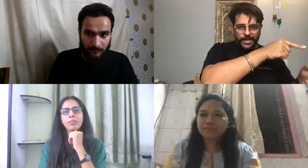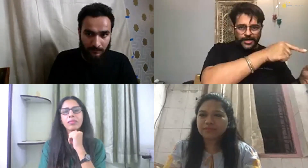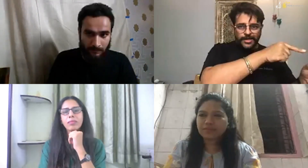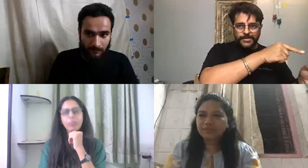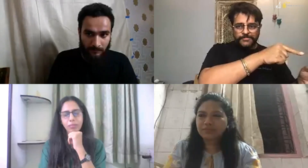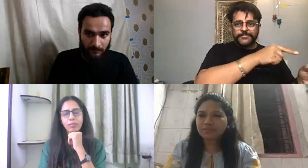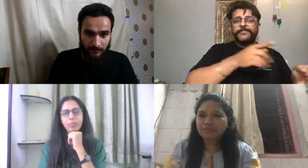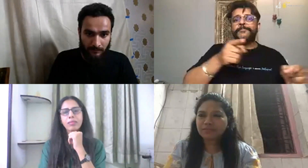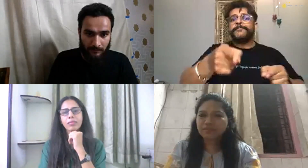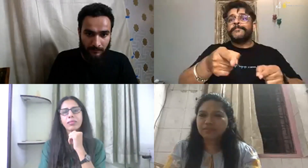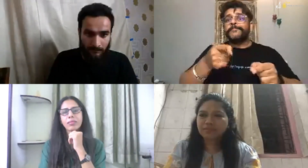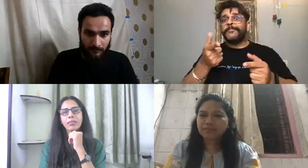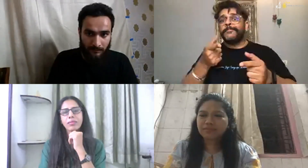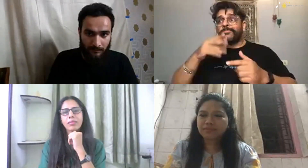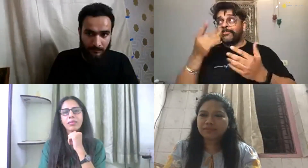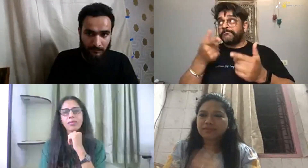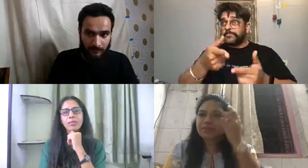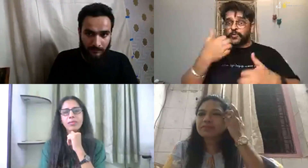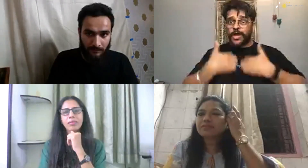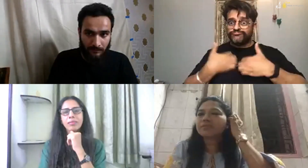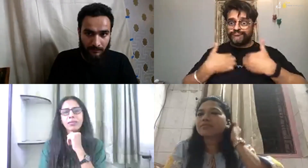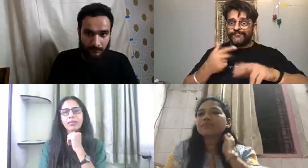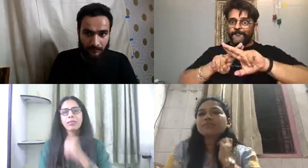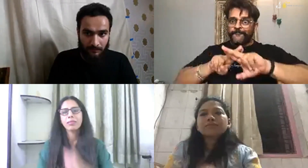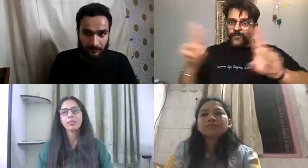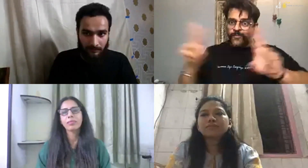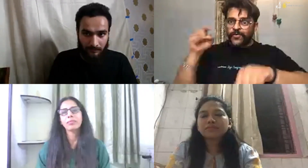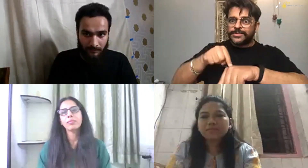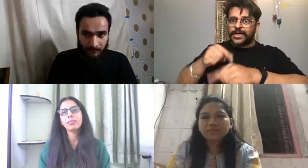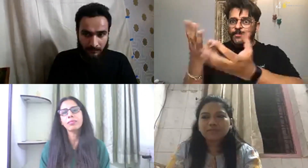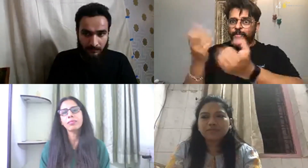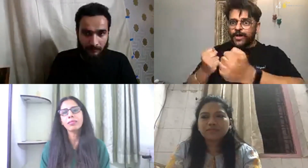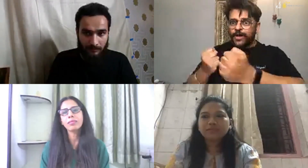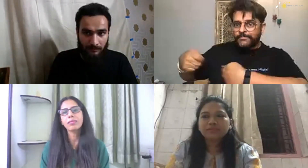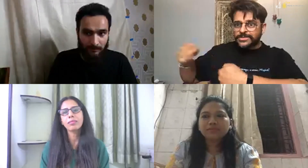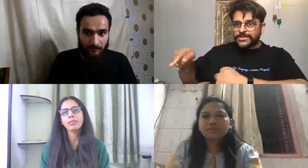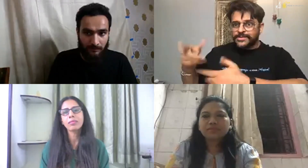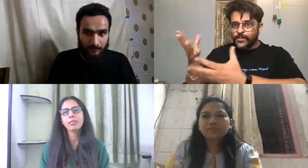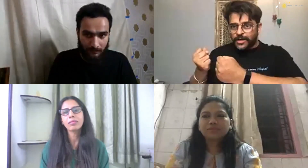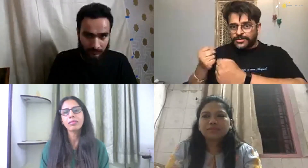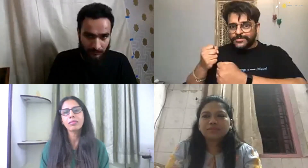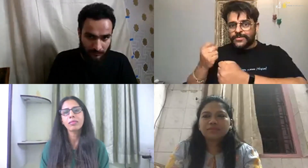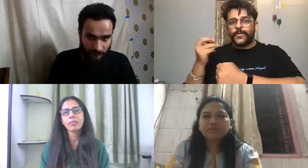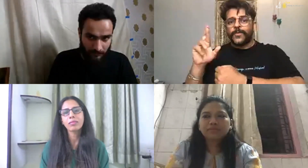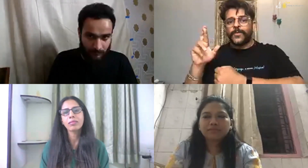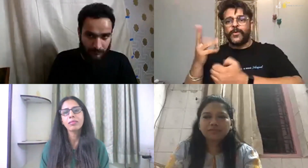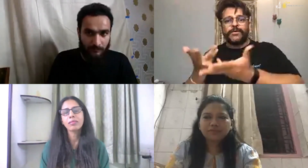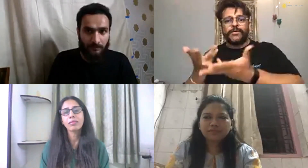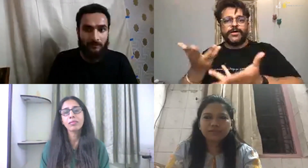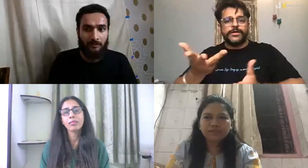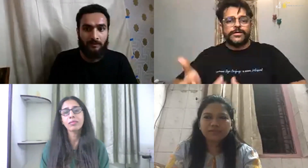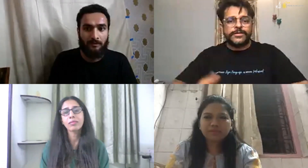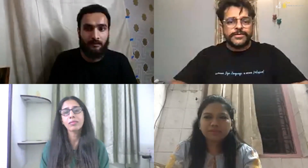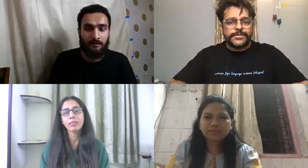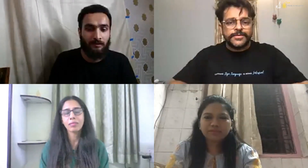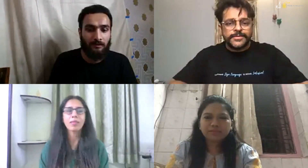time, you are doing a job also. So are you interested in a full-time business, or